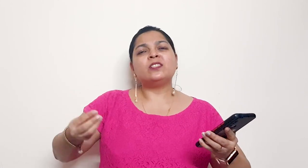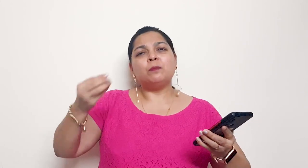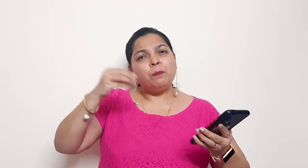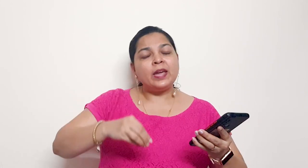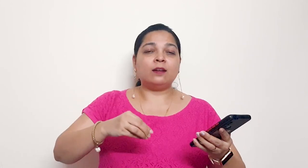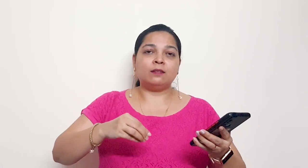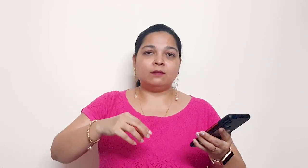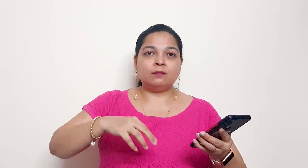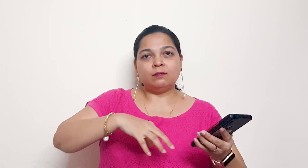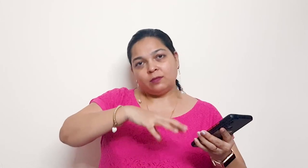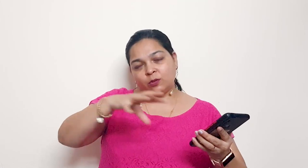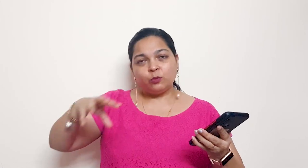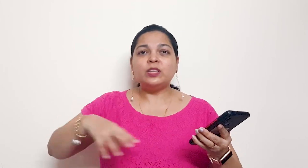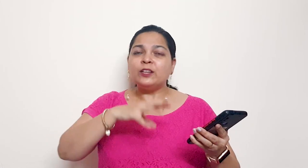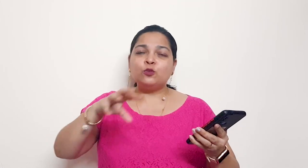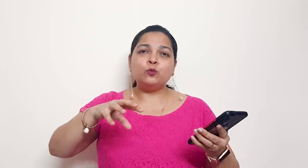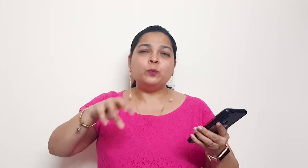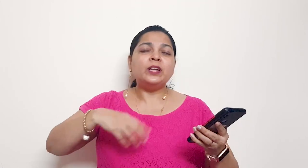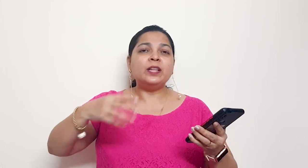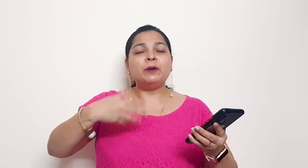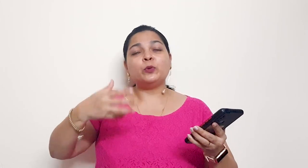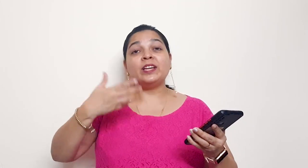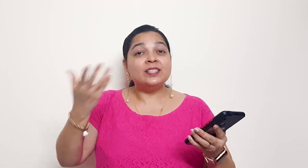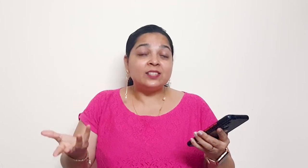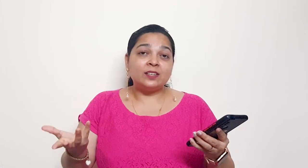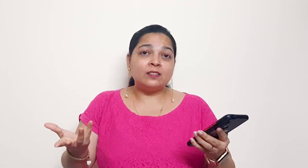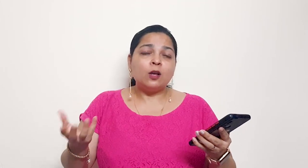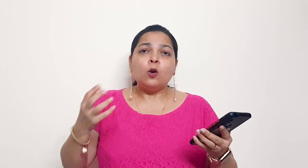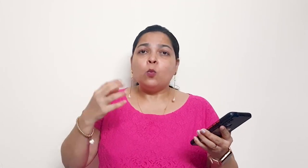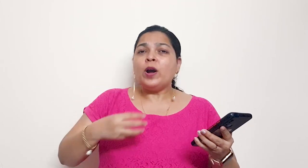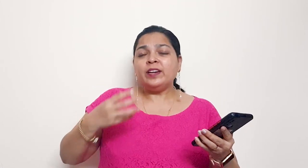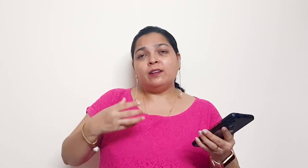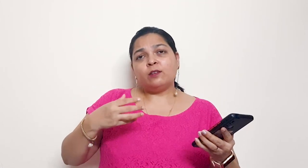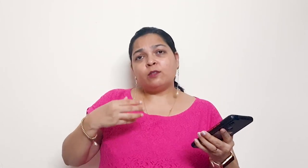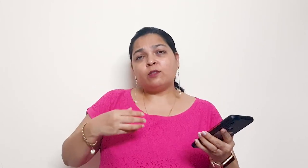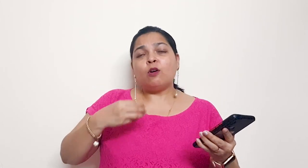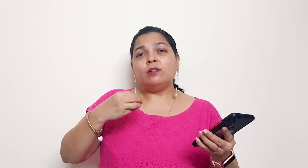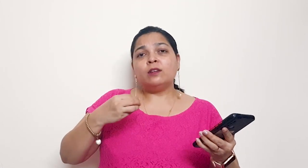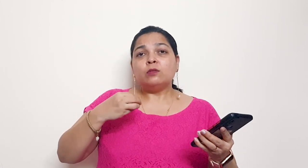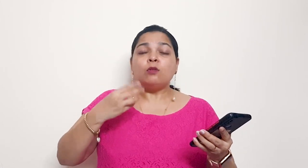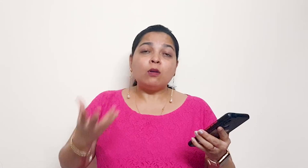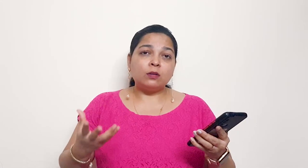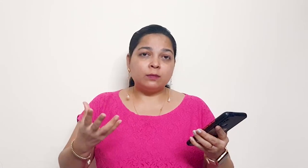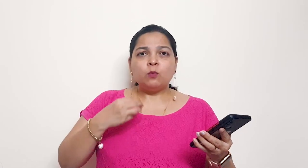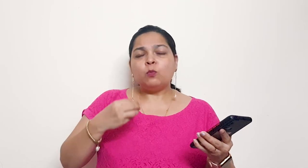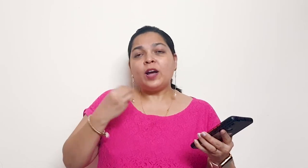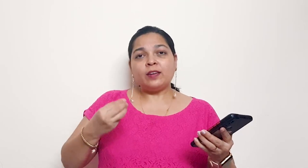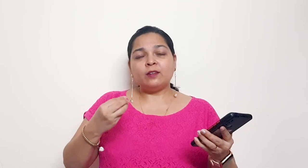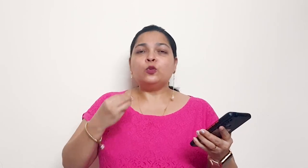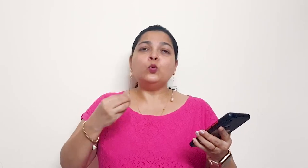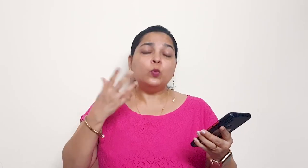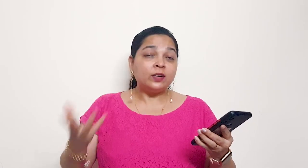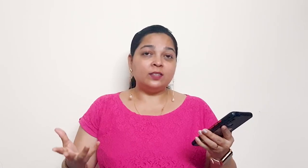God just make things to bring them into existence? Why did God talk?